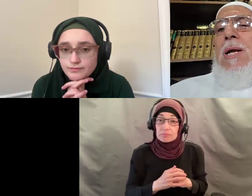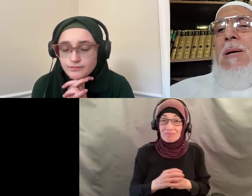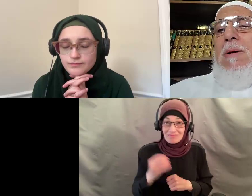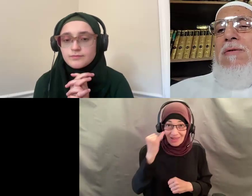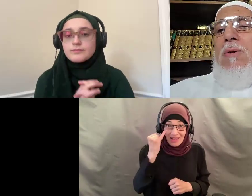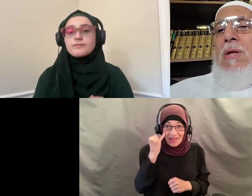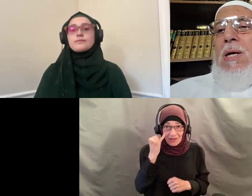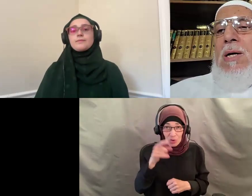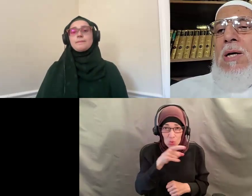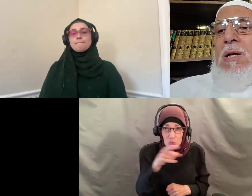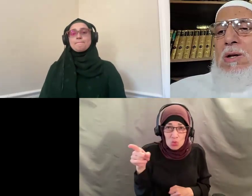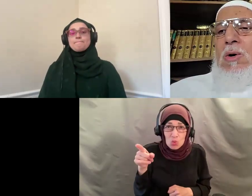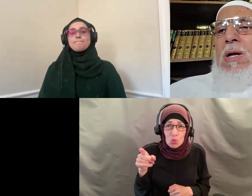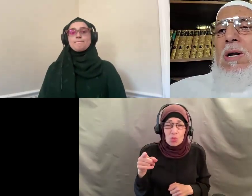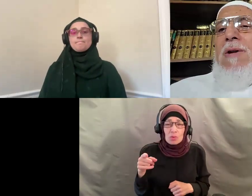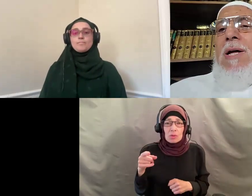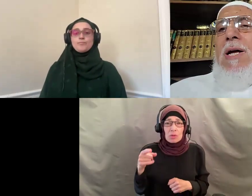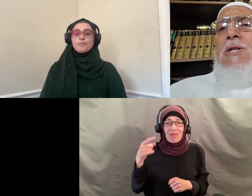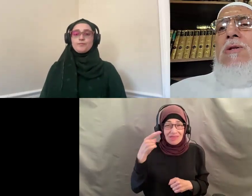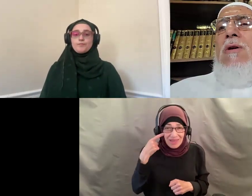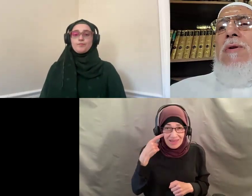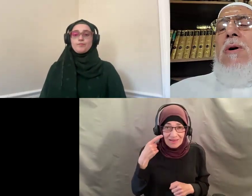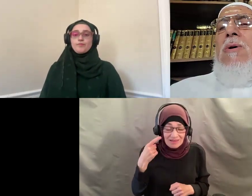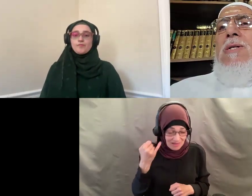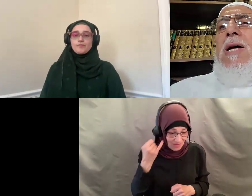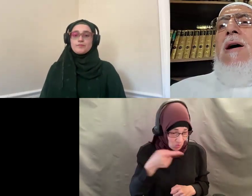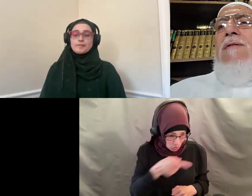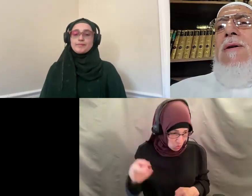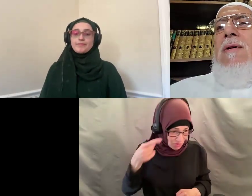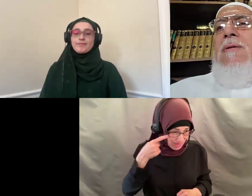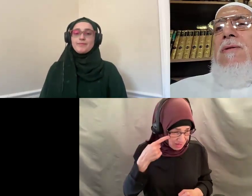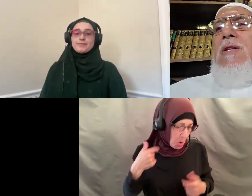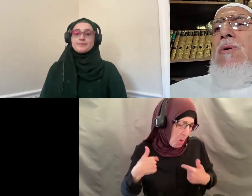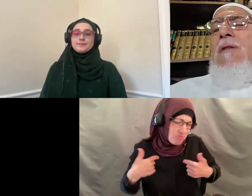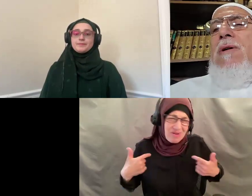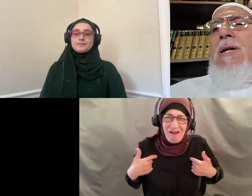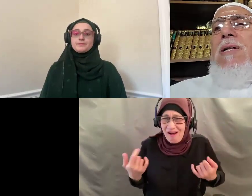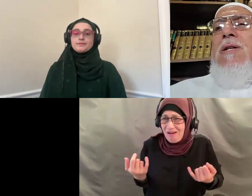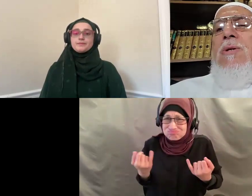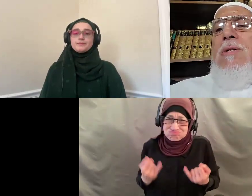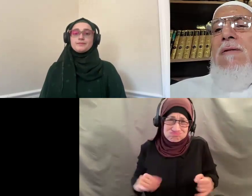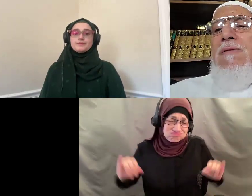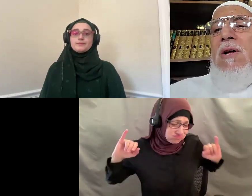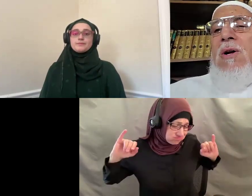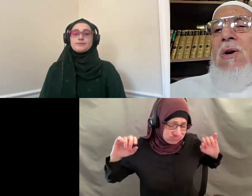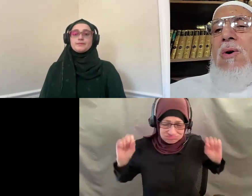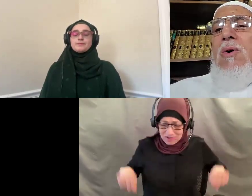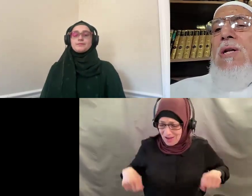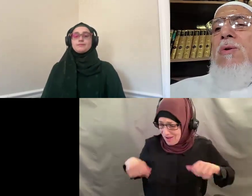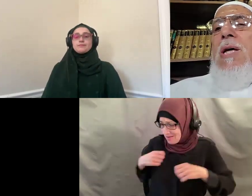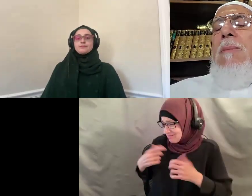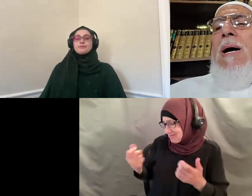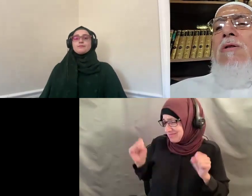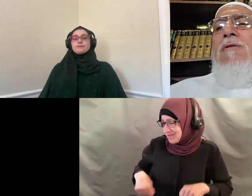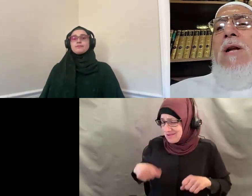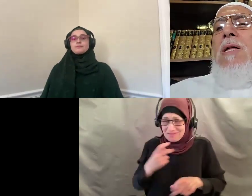you claim, if you think you are a free agent of your own self, that you have created yourself, or that